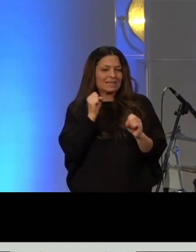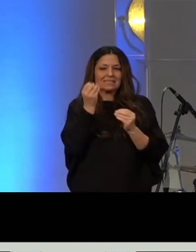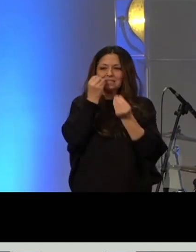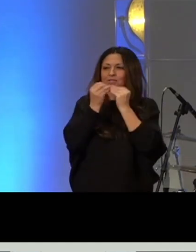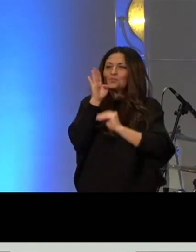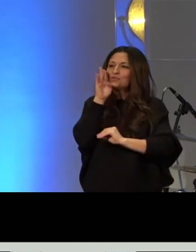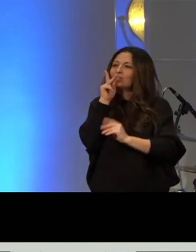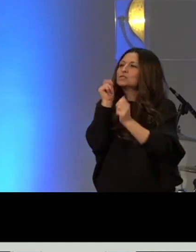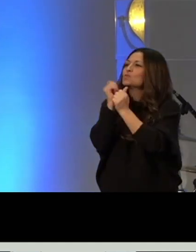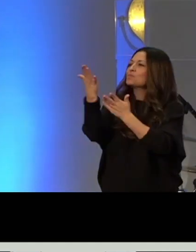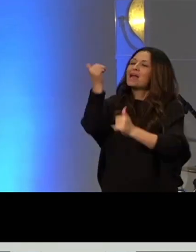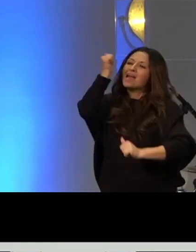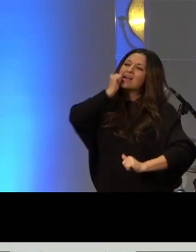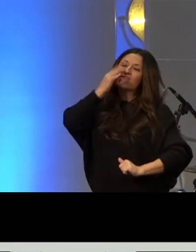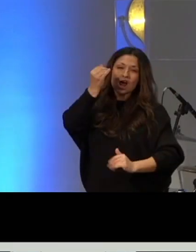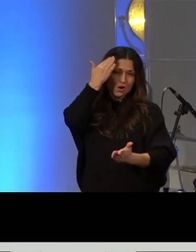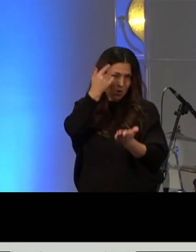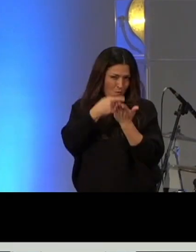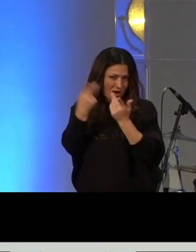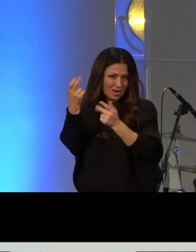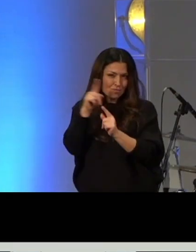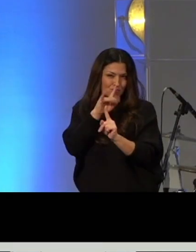every day. And you know what he promised me?